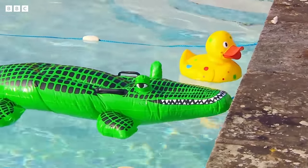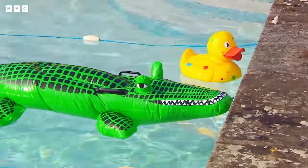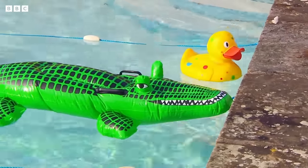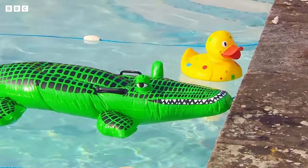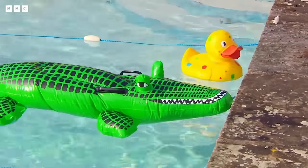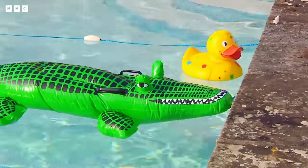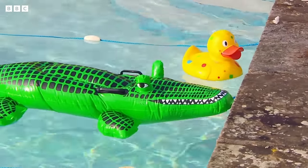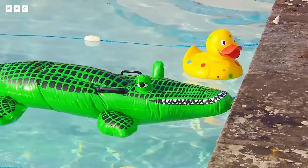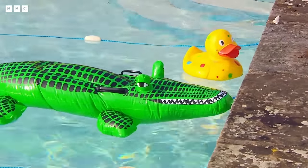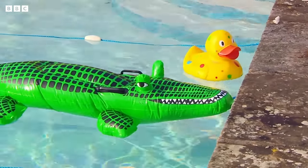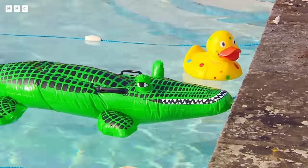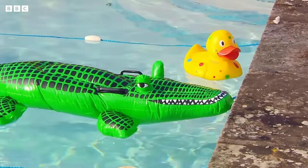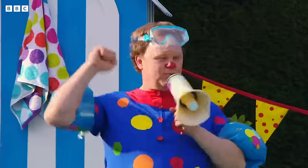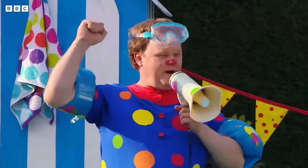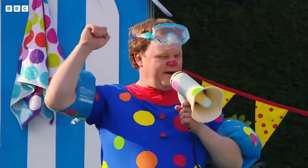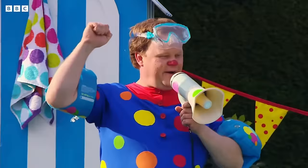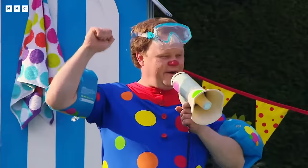both winners! Woohoo!